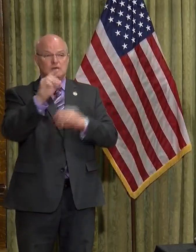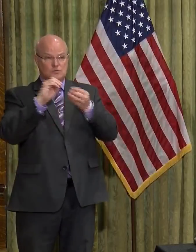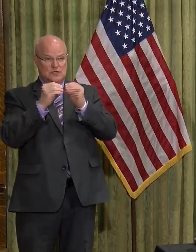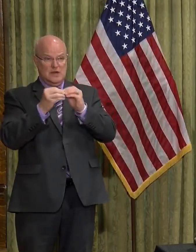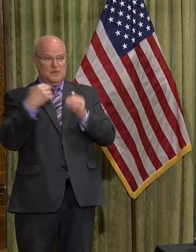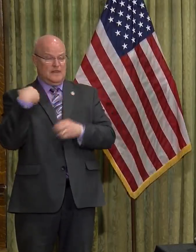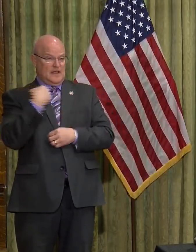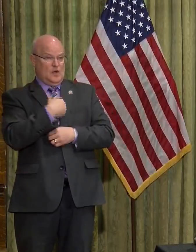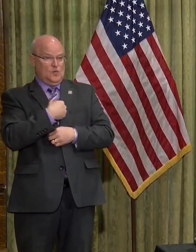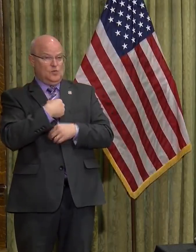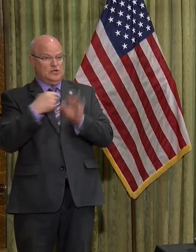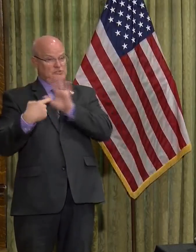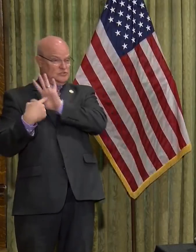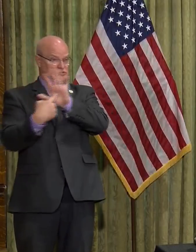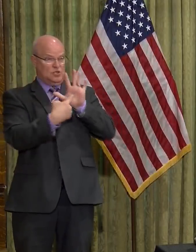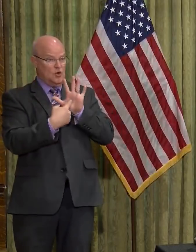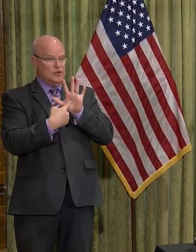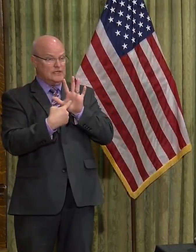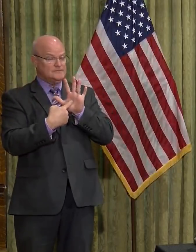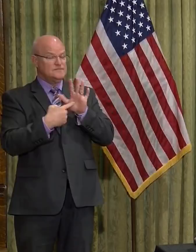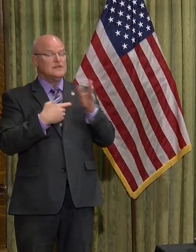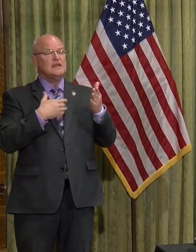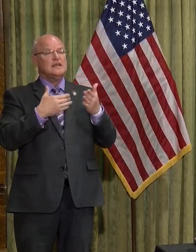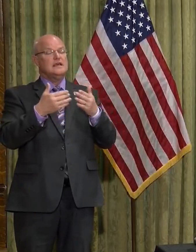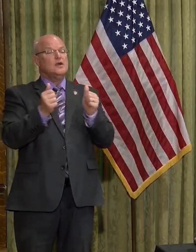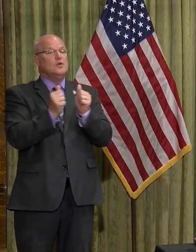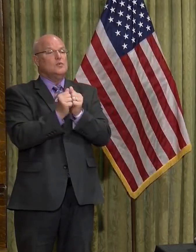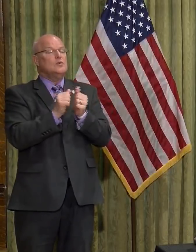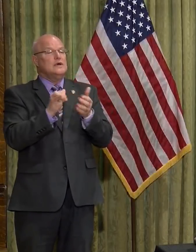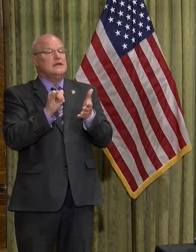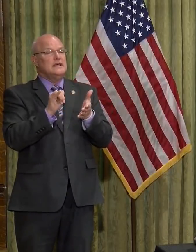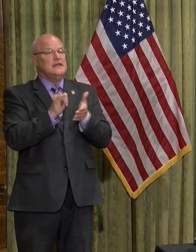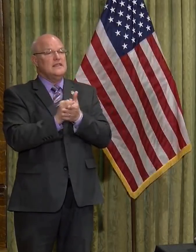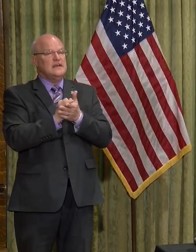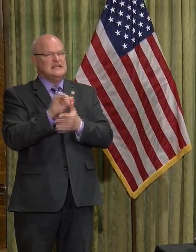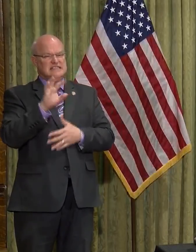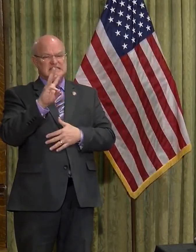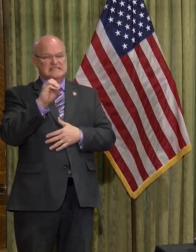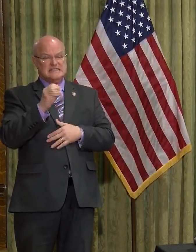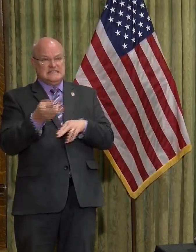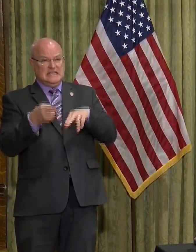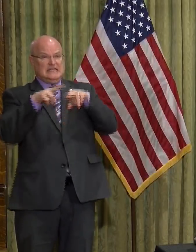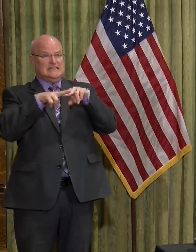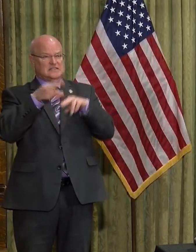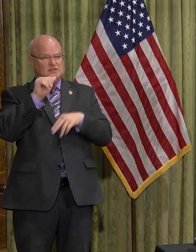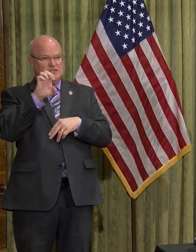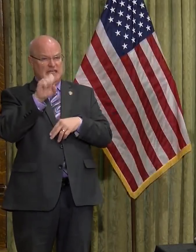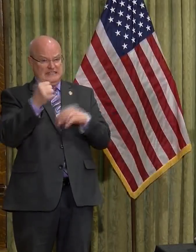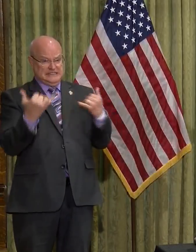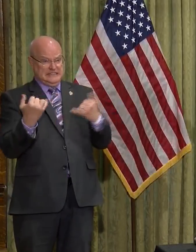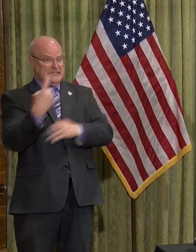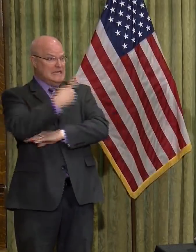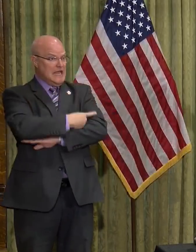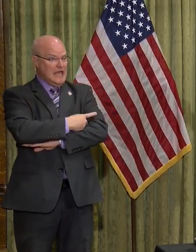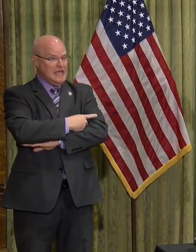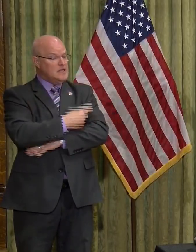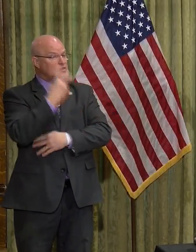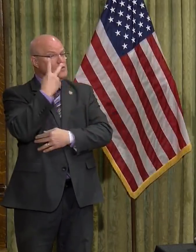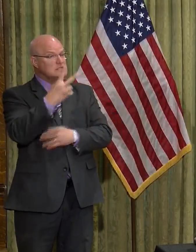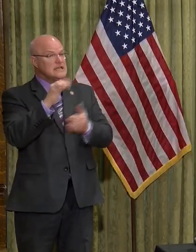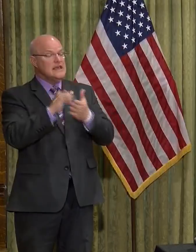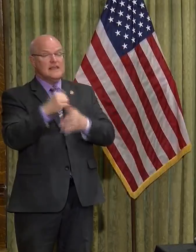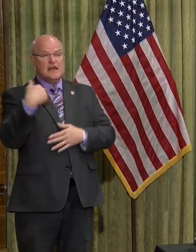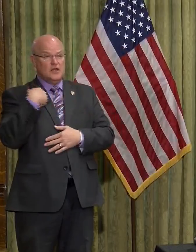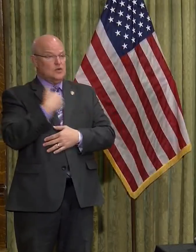numbers that we are reflecting. And even with the 60 additional cases, I believe it is today, you will see